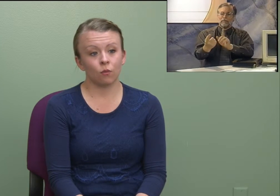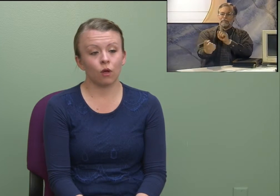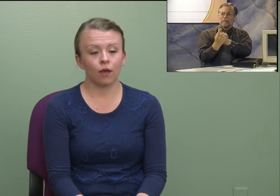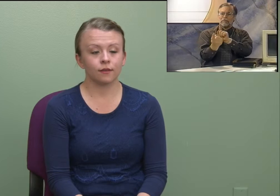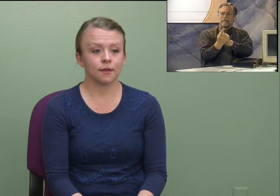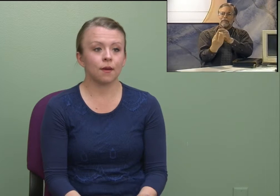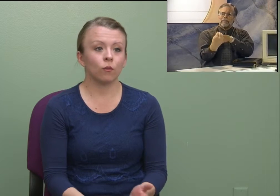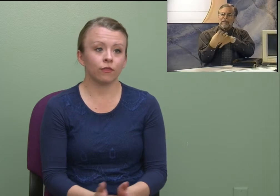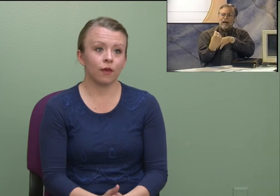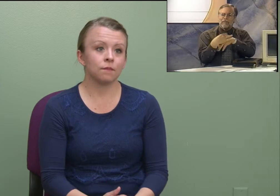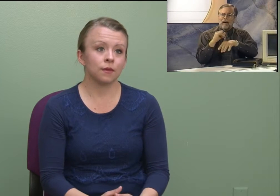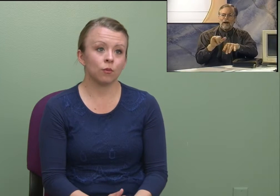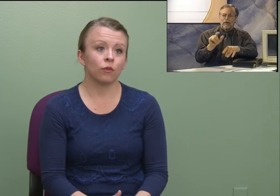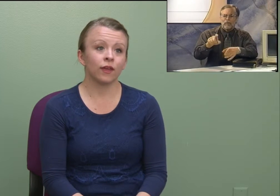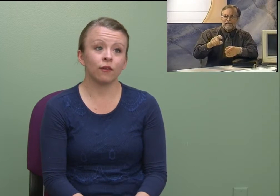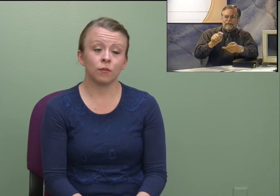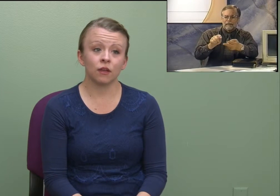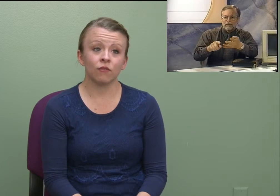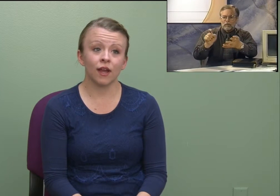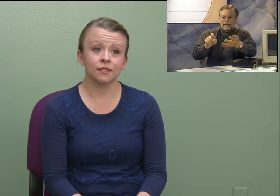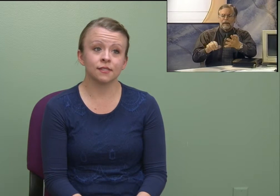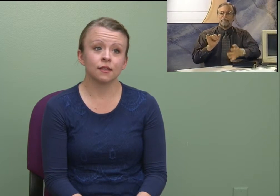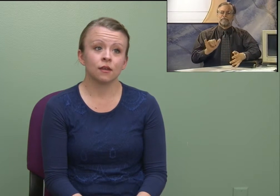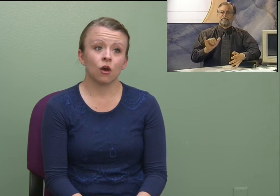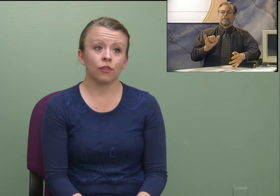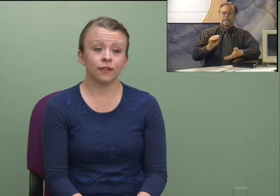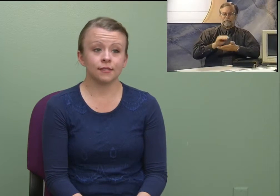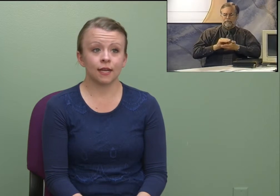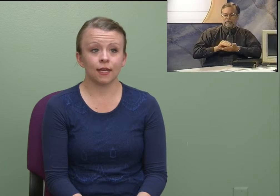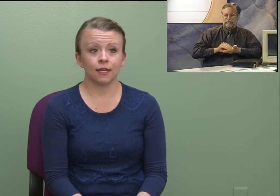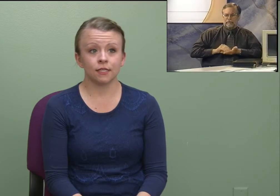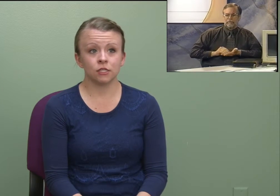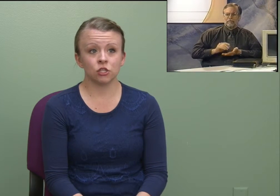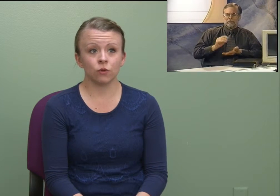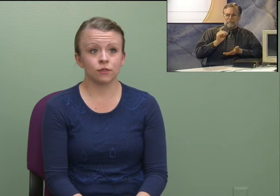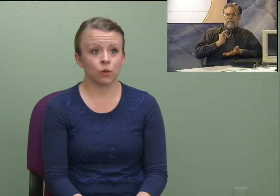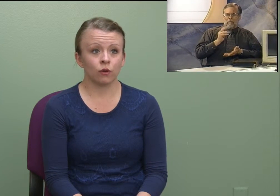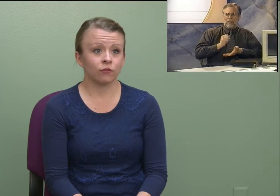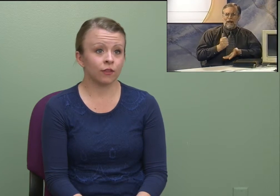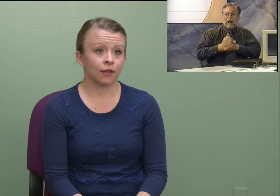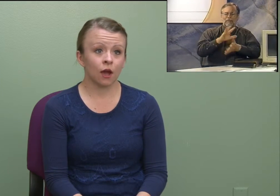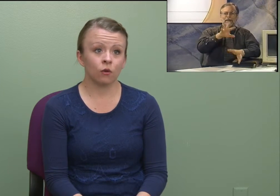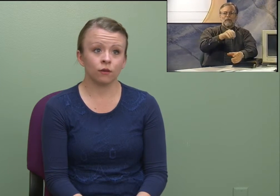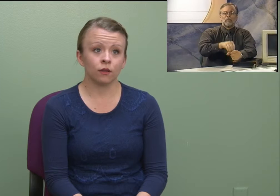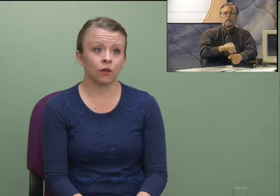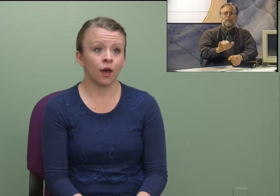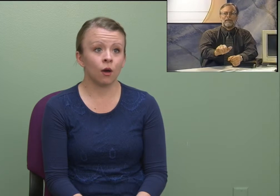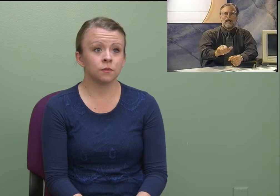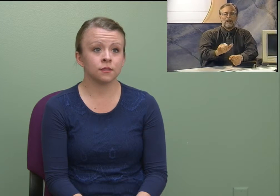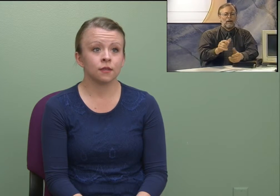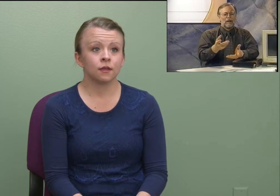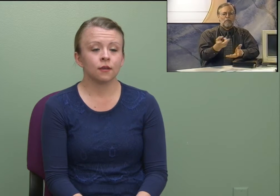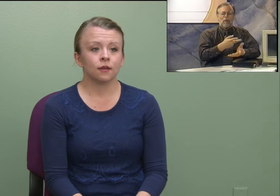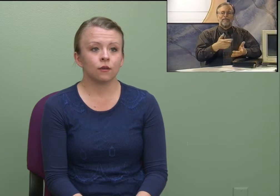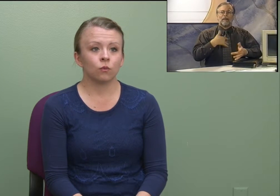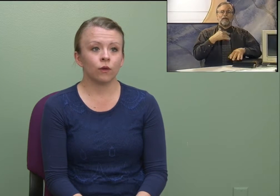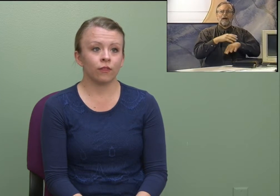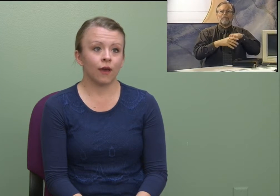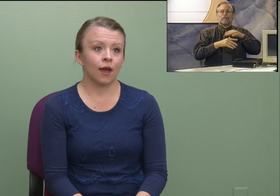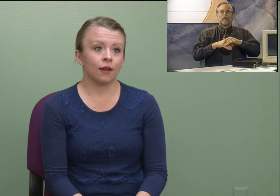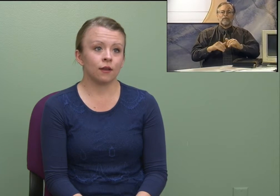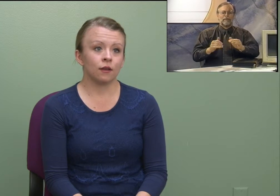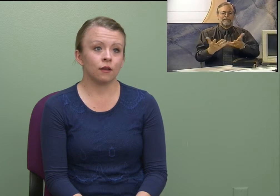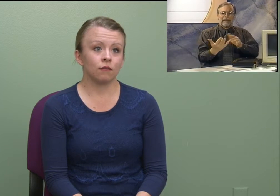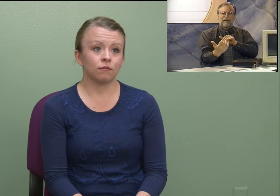and as I met with them, they gave me advice on things that I needed to do, and so I'd fill it out, and it helped